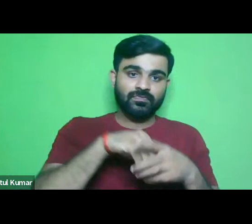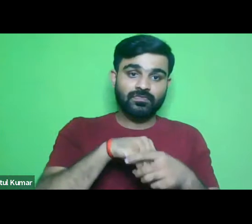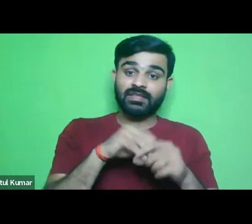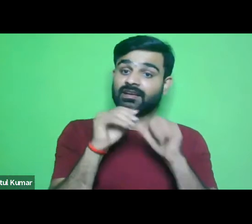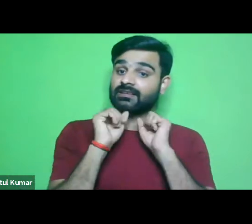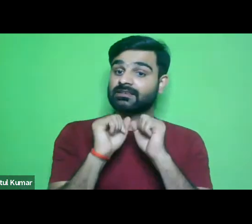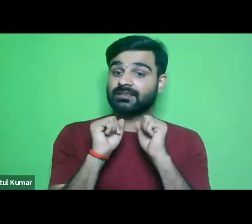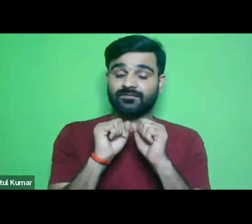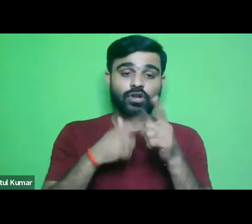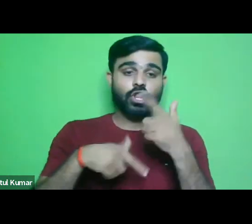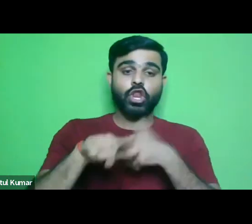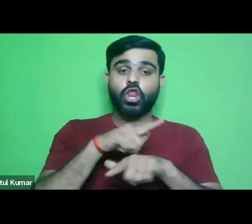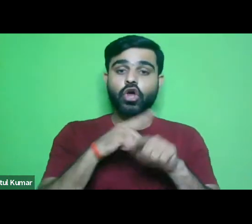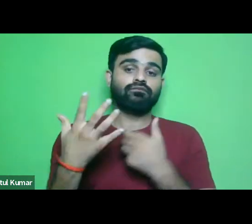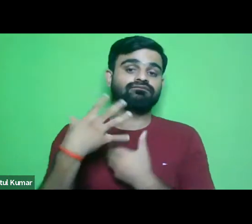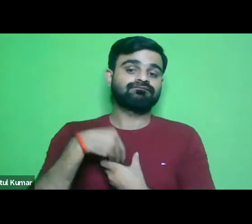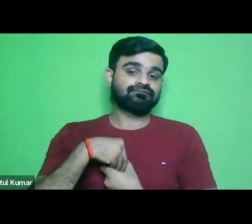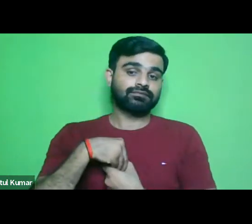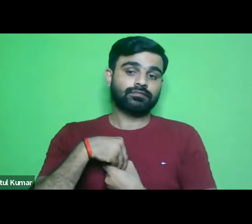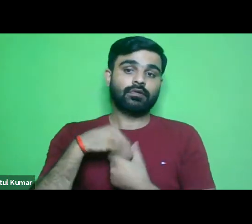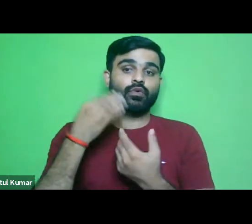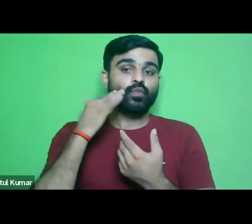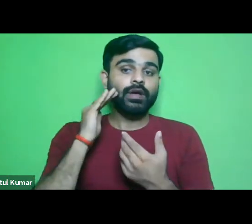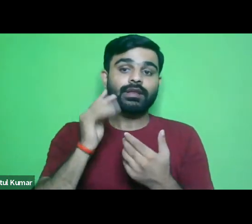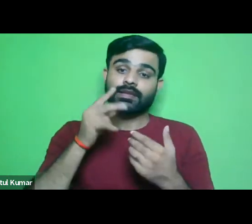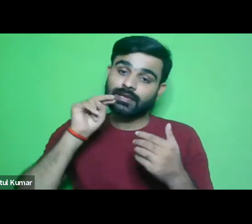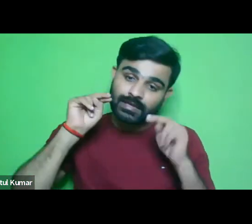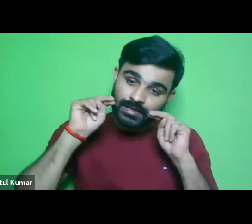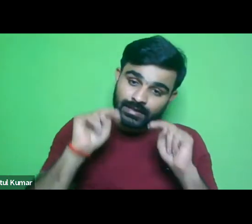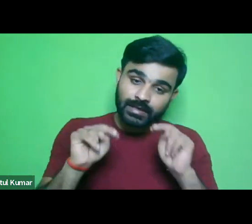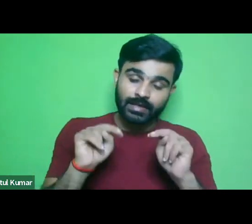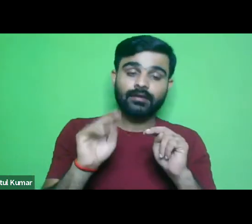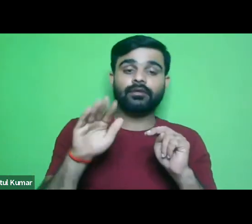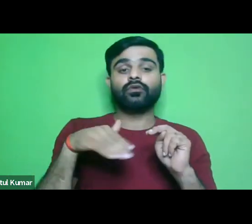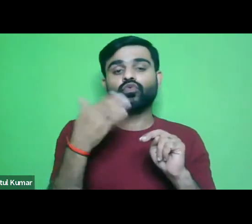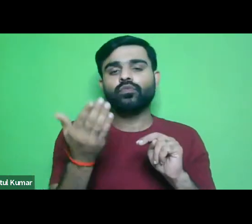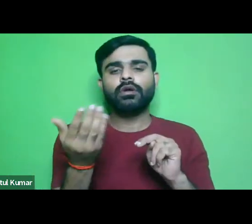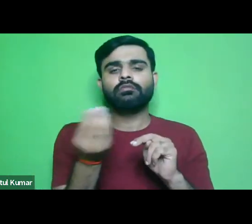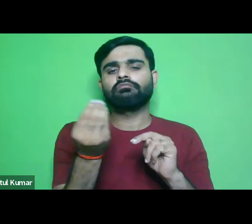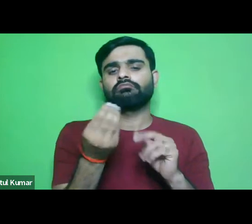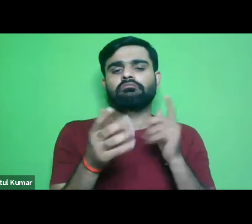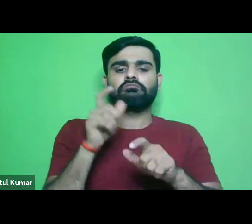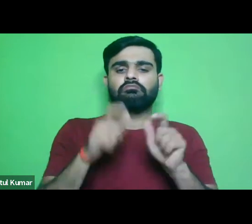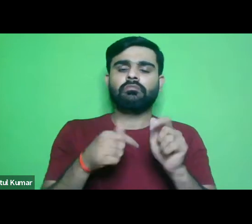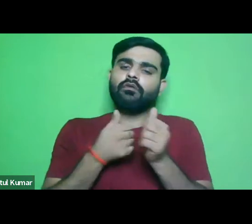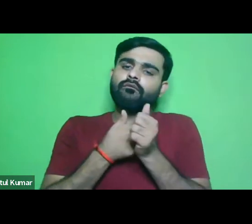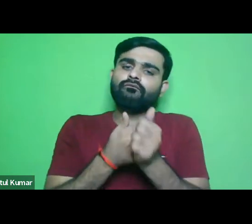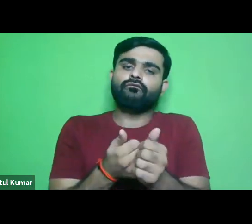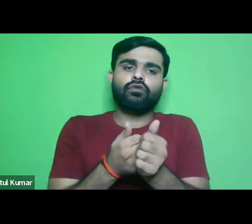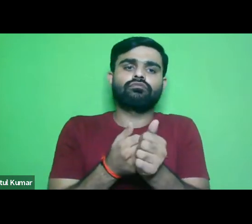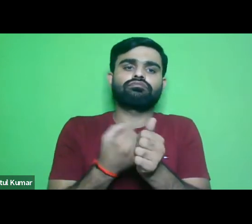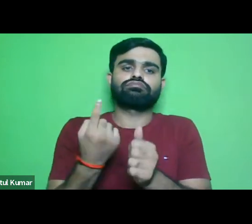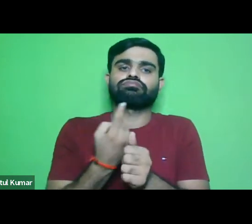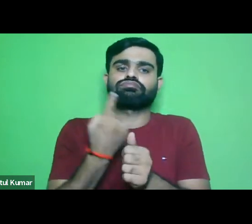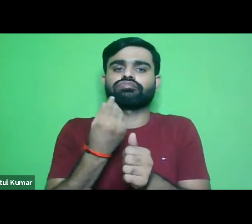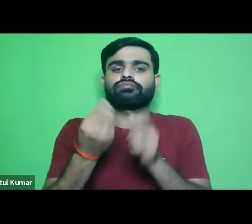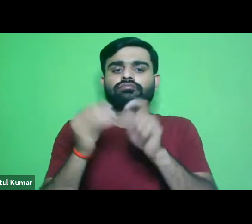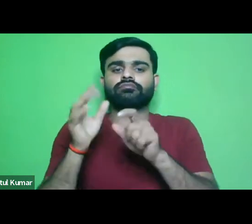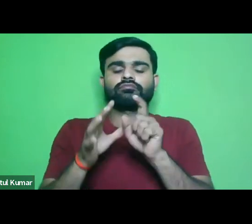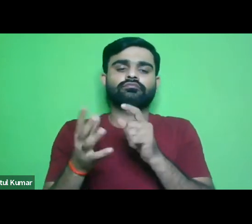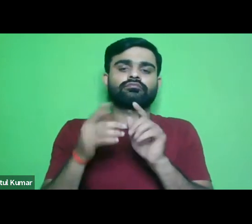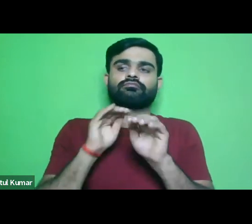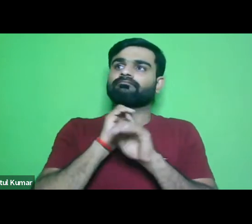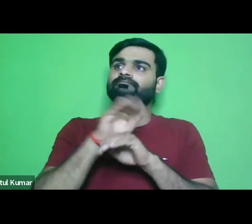difficult to make local adaptations when they were necessary versus just following along with something that was set